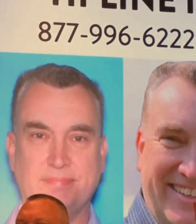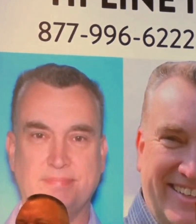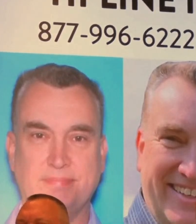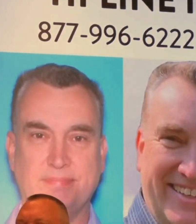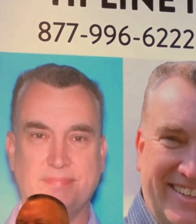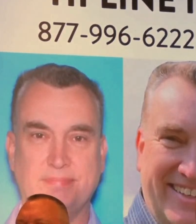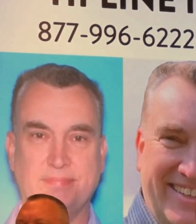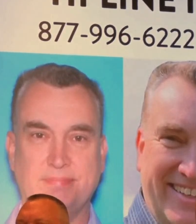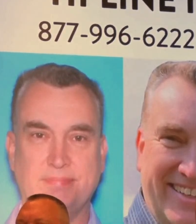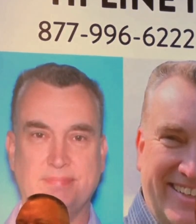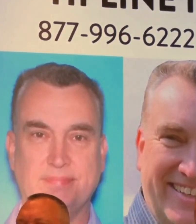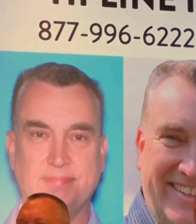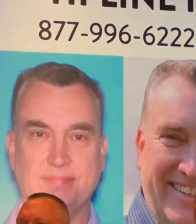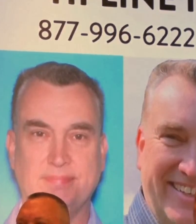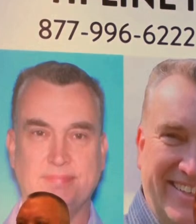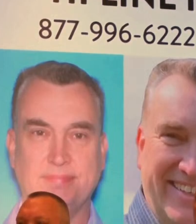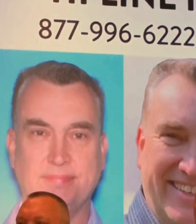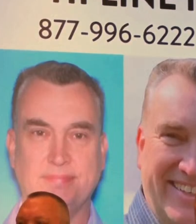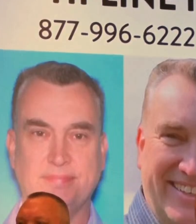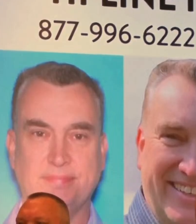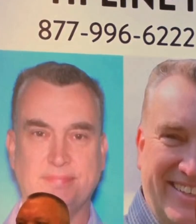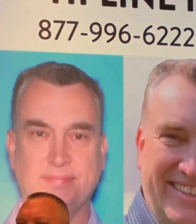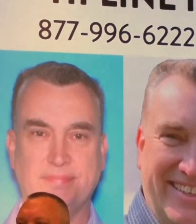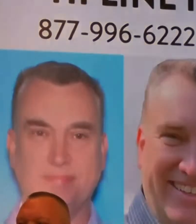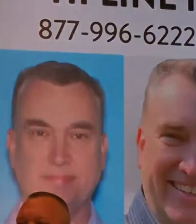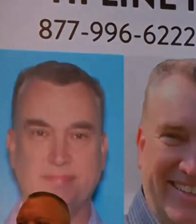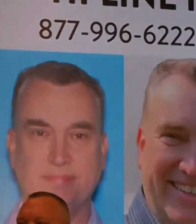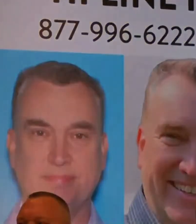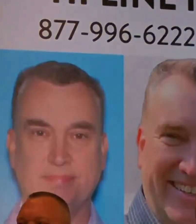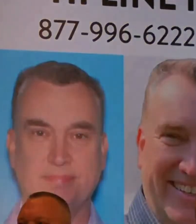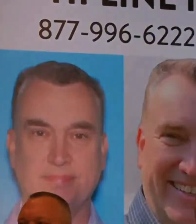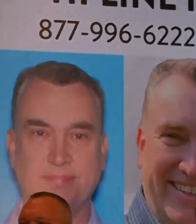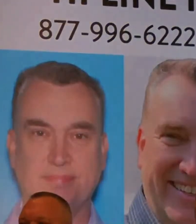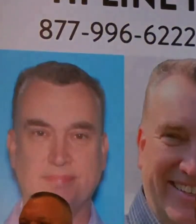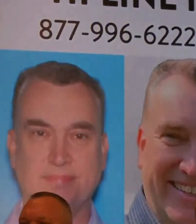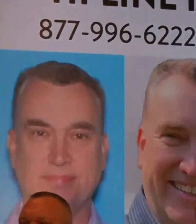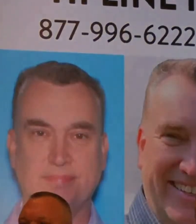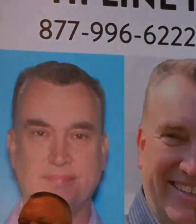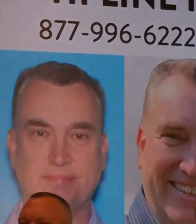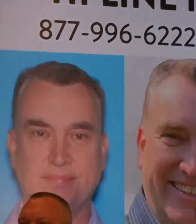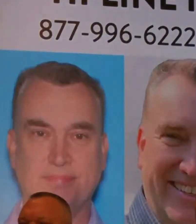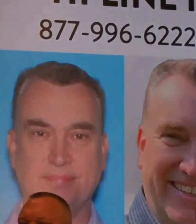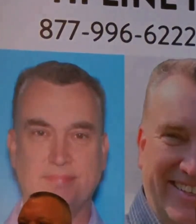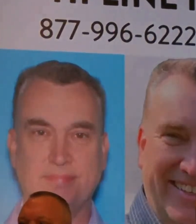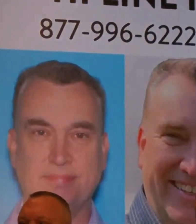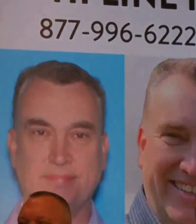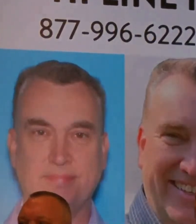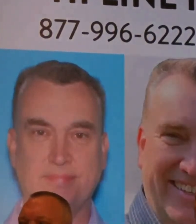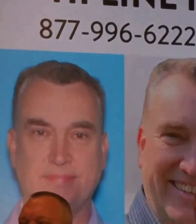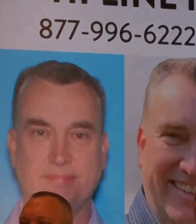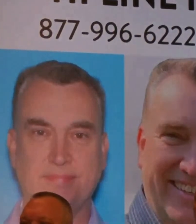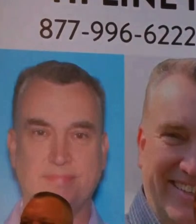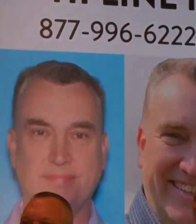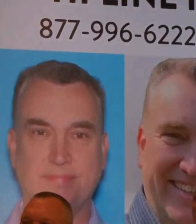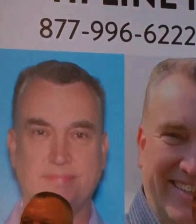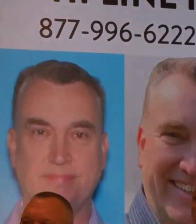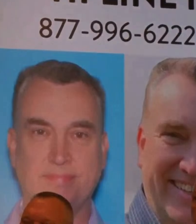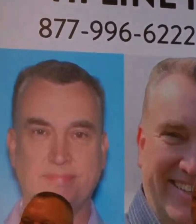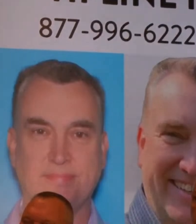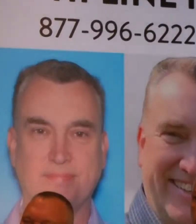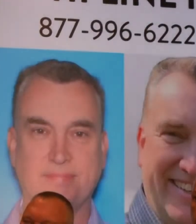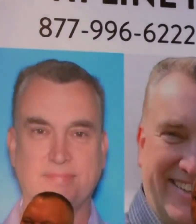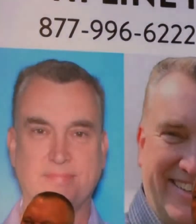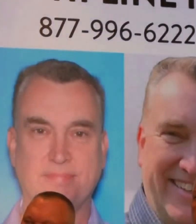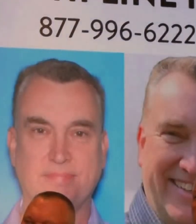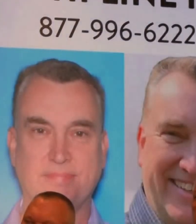877-996-6222, or email us at bca.tips@state.mn.us. We